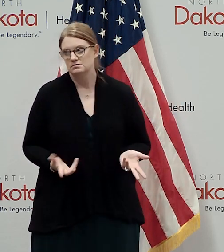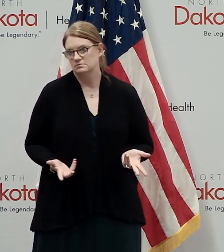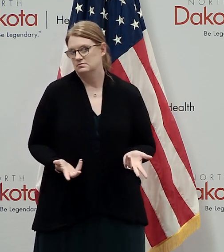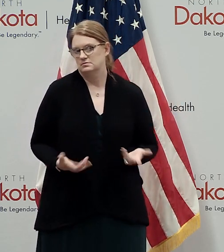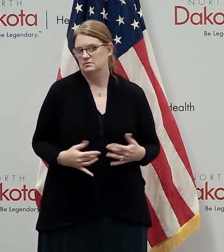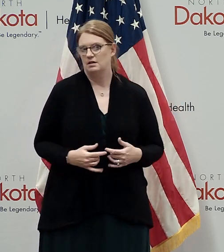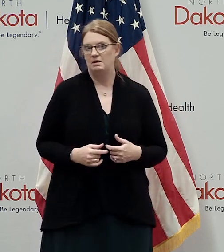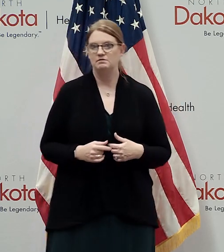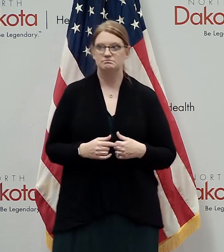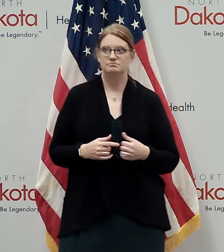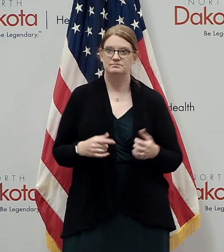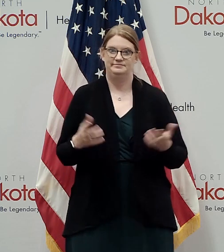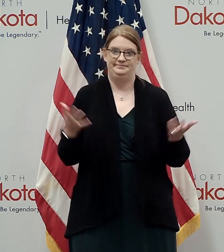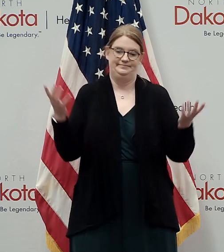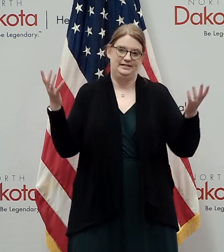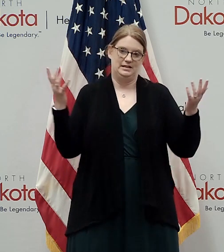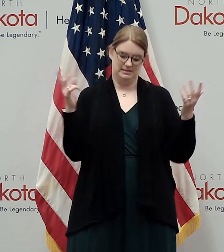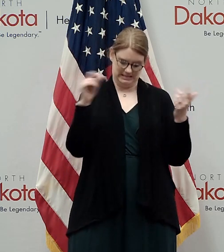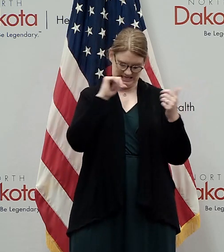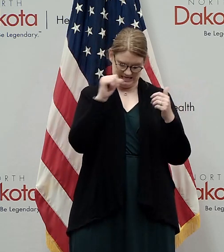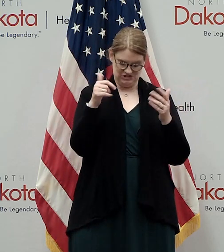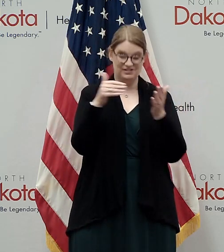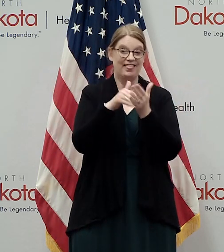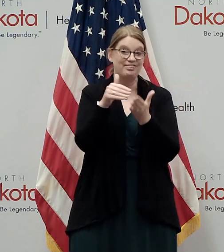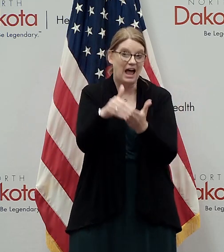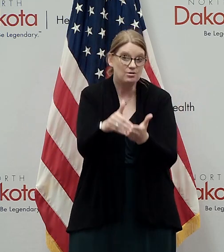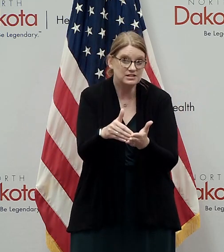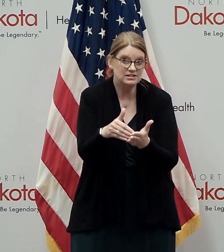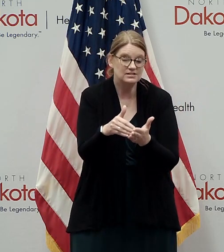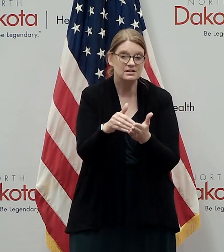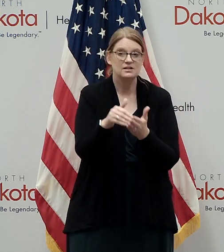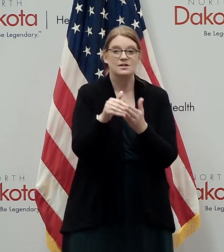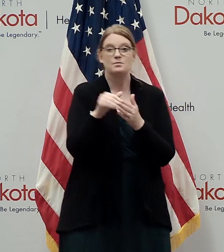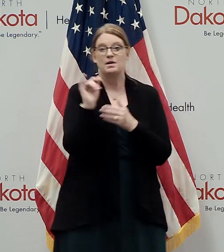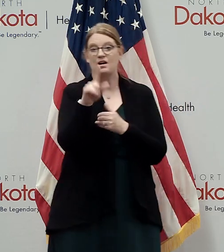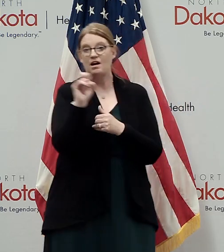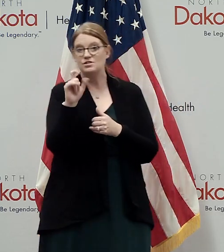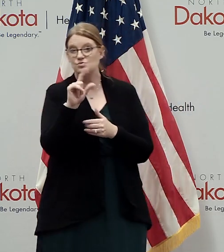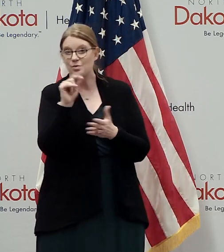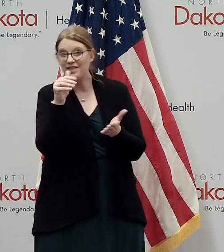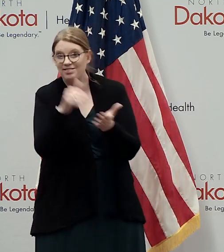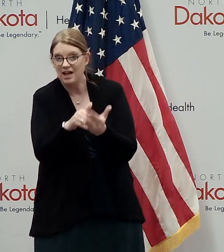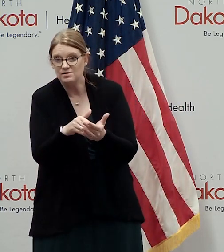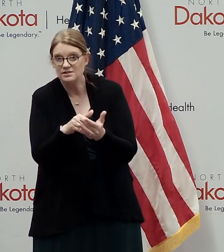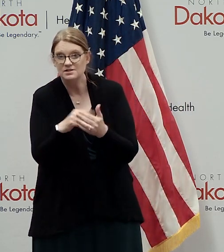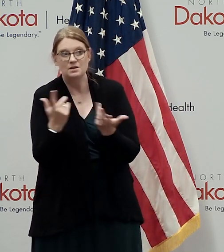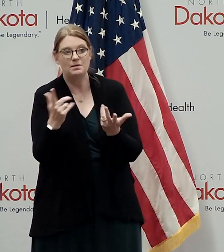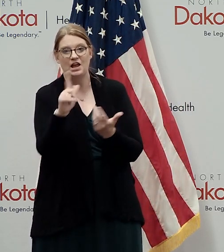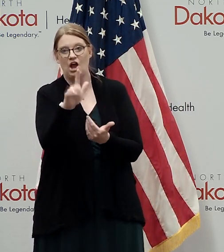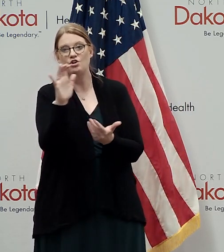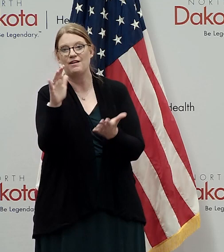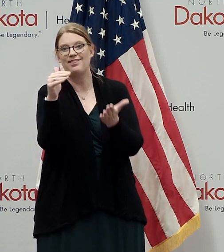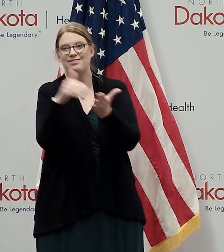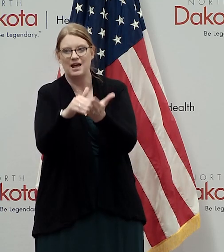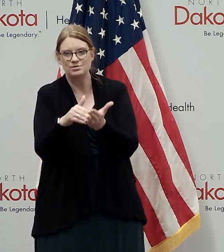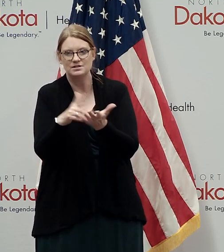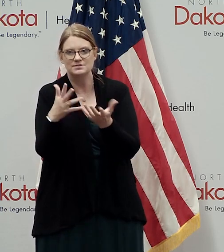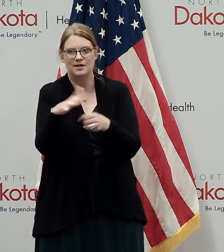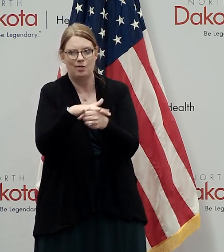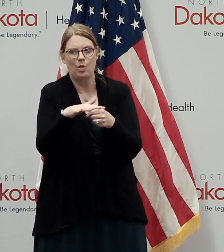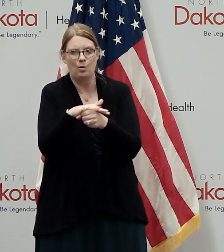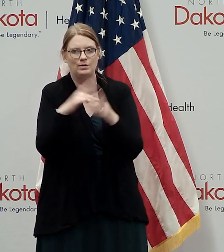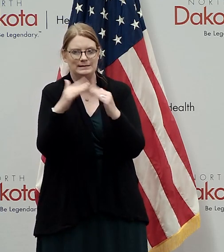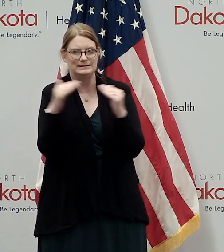I mean, there will be not just thousands, but if you have 120,000 students over the course of the year, there could be hundreds of thousands of local decisions. That's